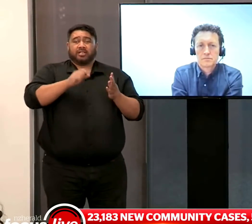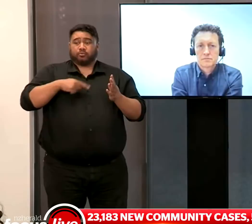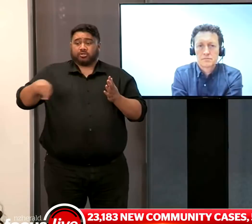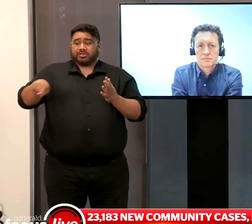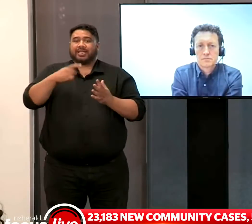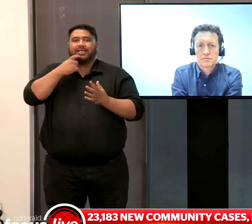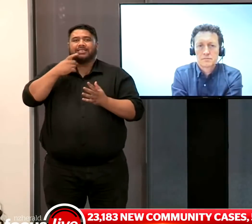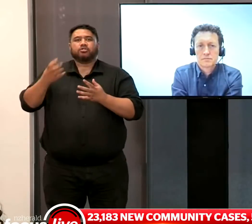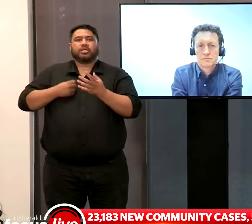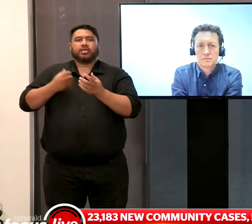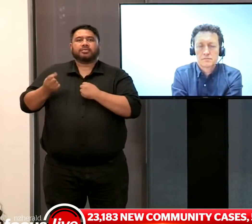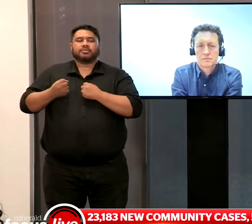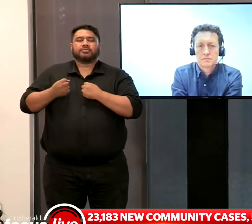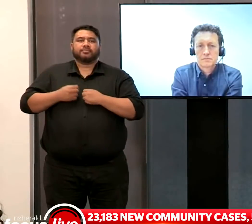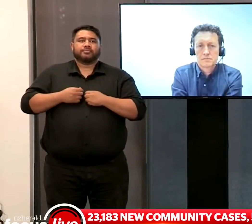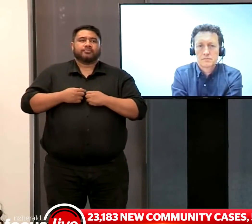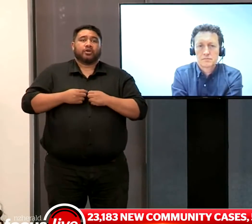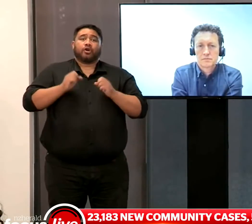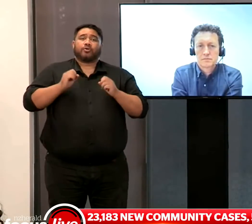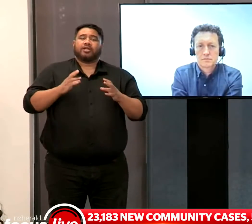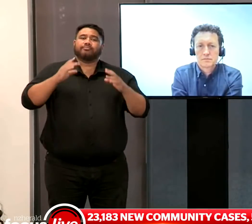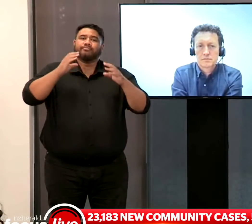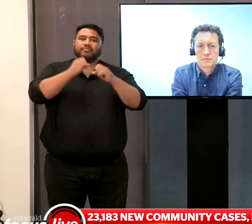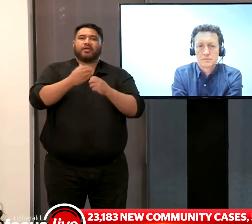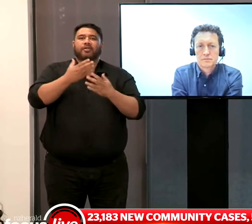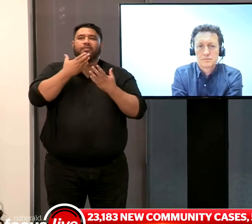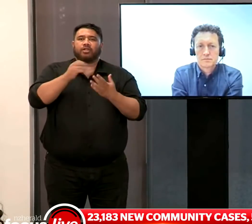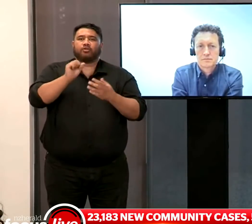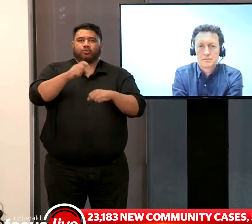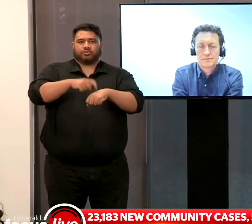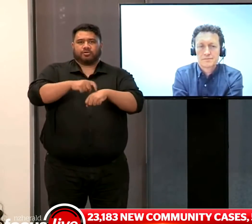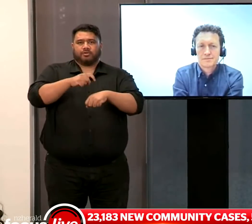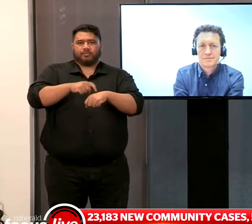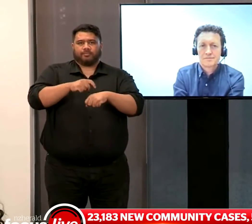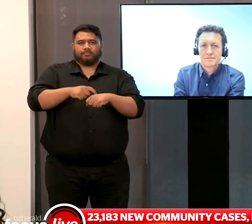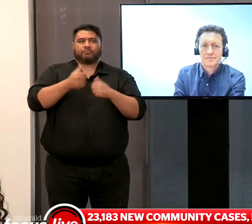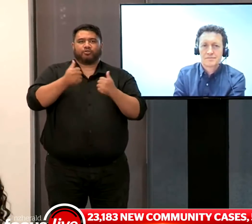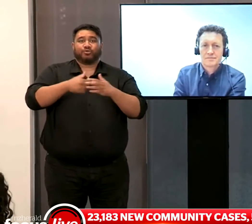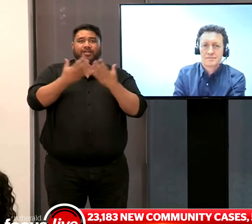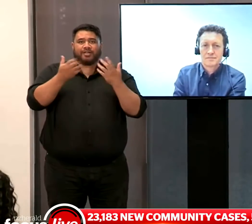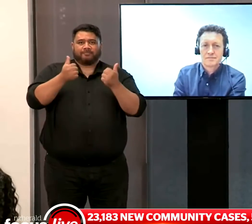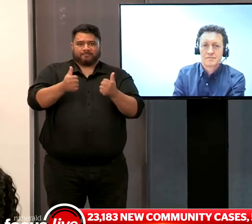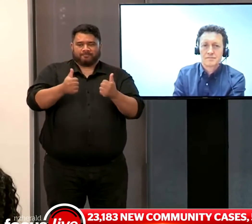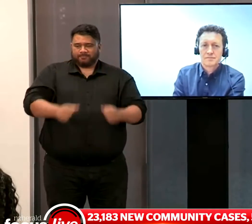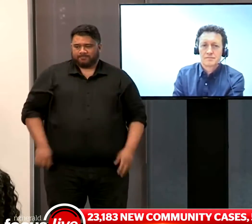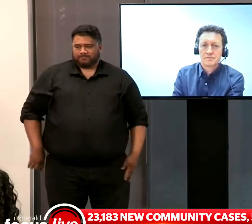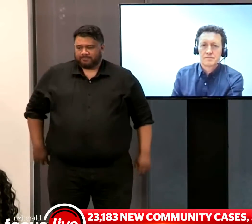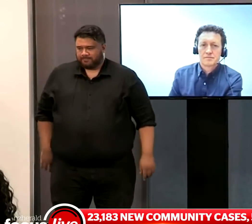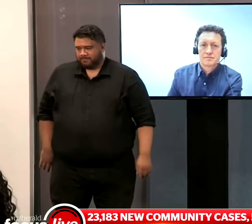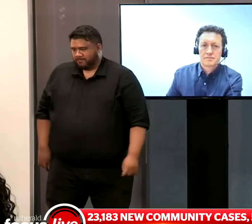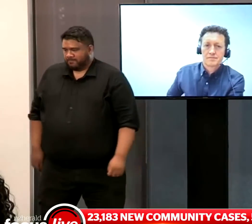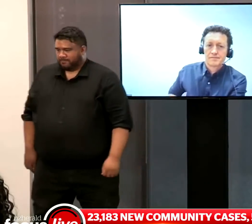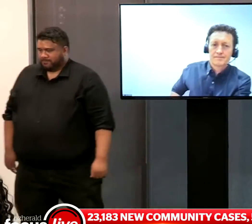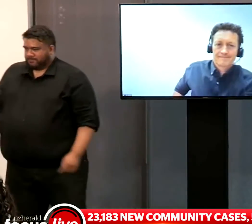more transmissible. Okay, thanks very much. I really appreciate you coming up. Have a good day. Thanks, Joe.